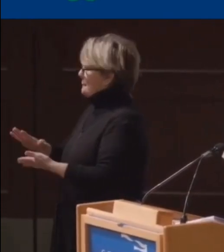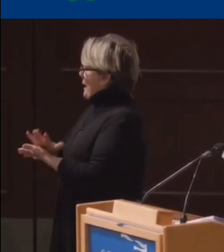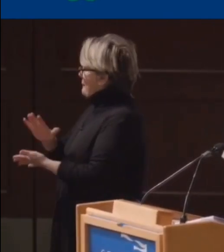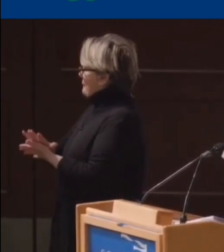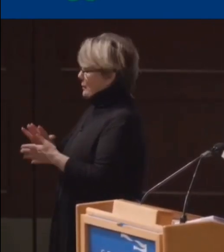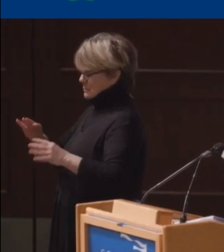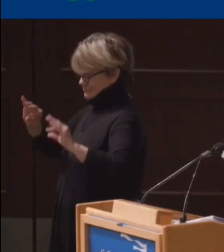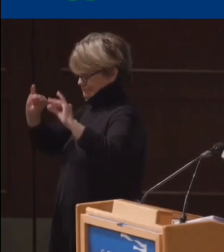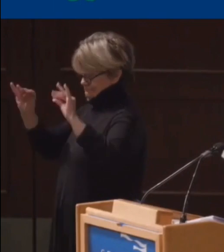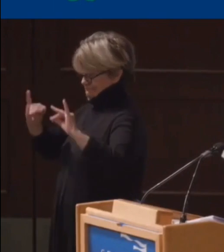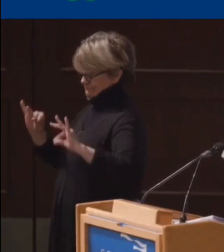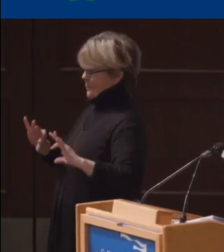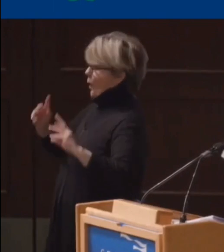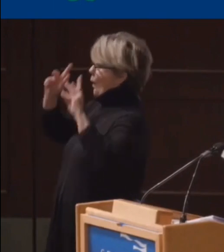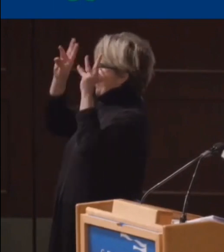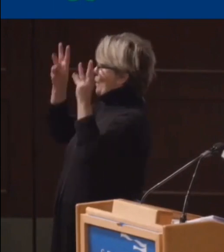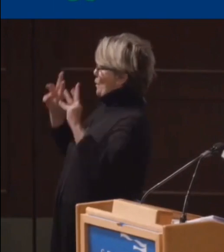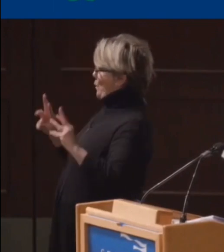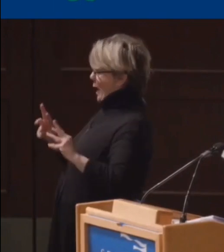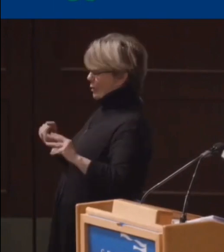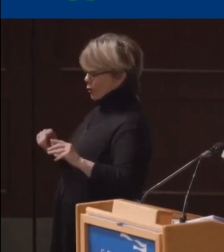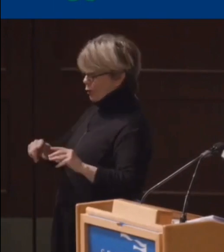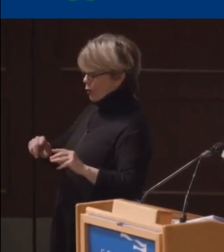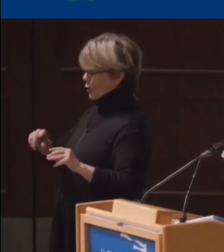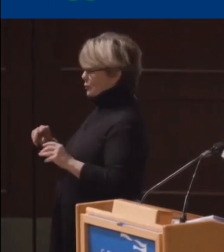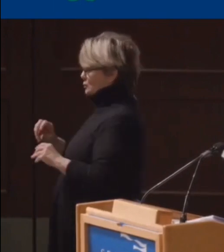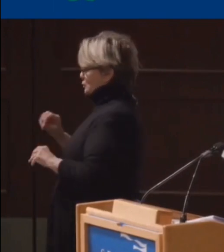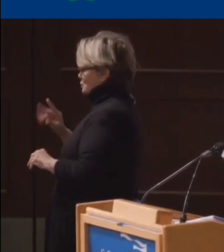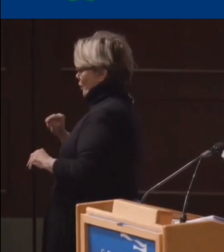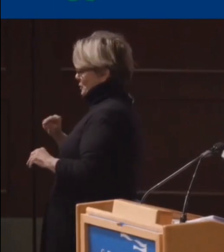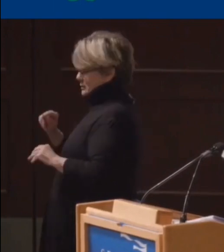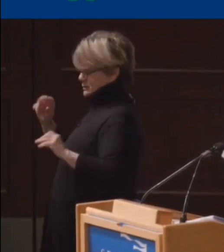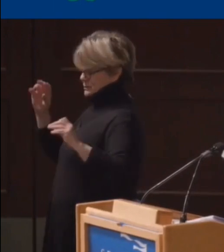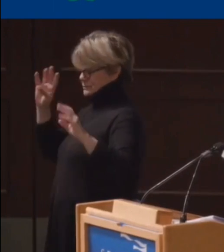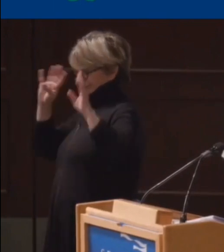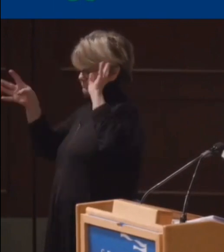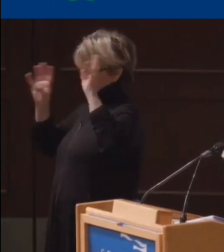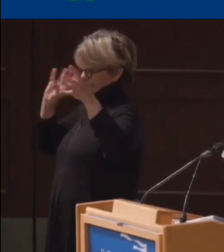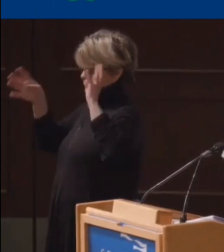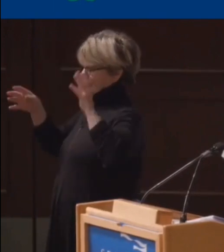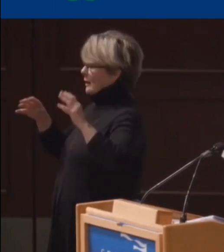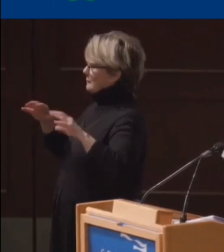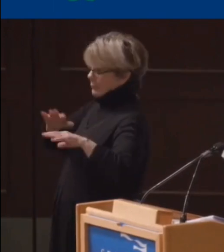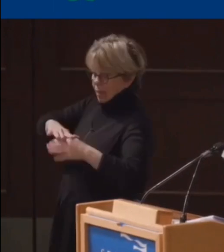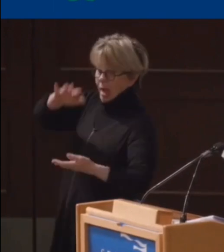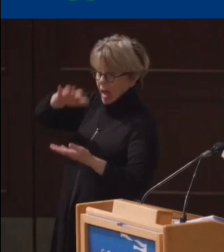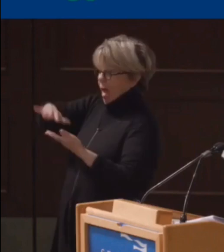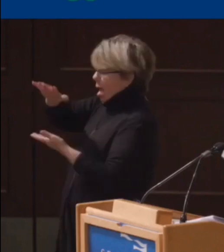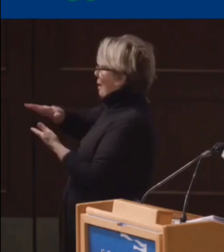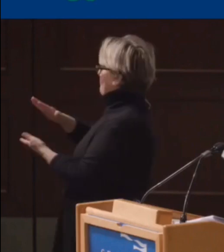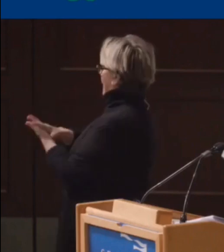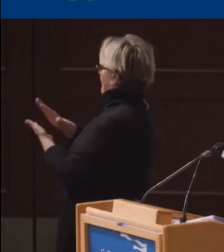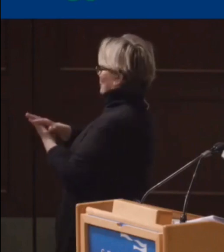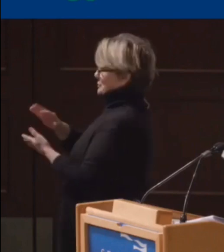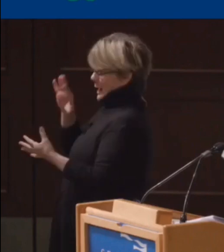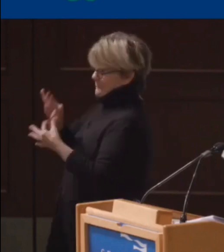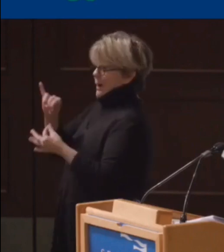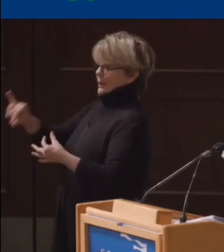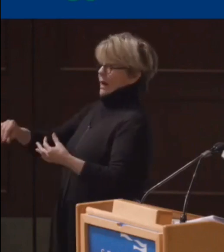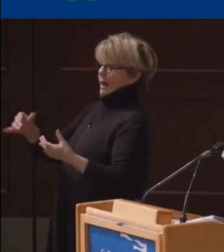weather maps and write tons of things about sports and weather. There were always tons of papers all over the house with things I wrote or